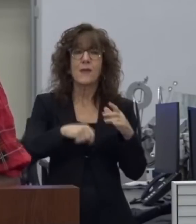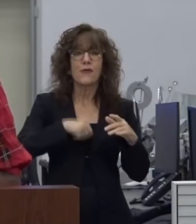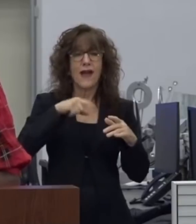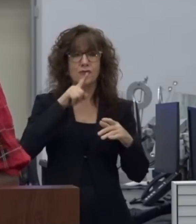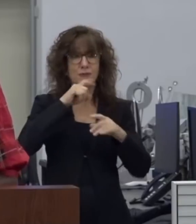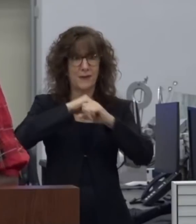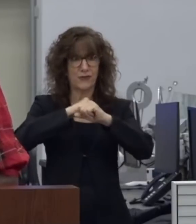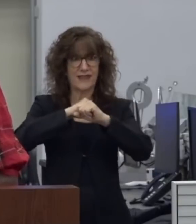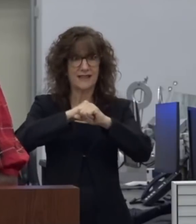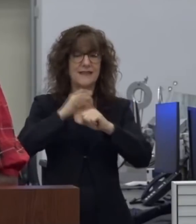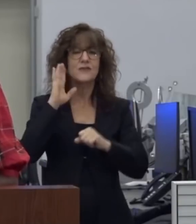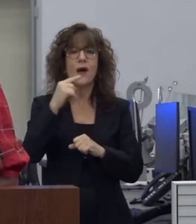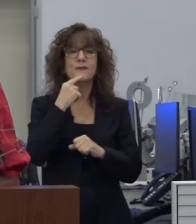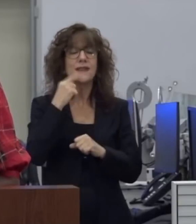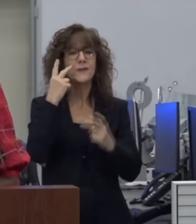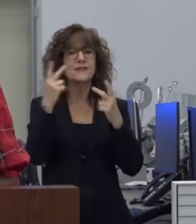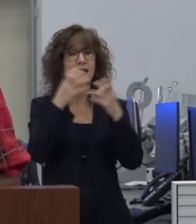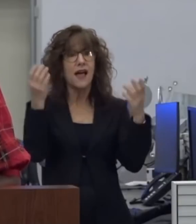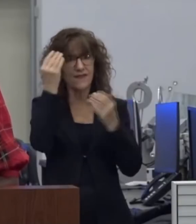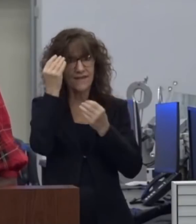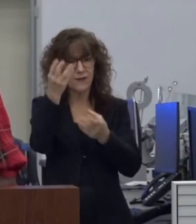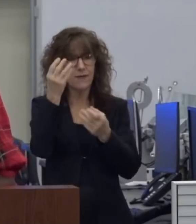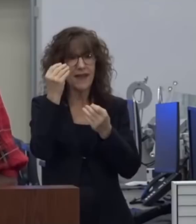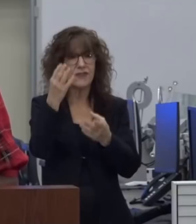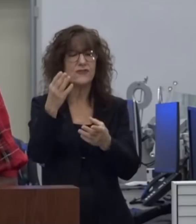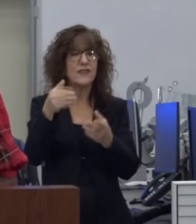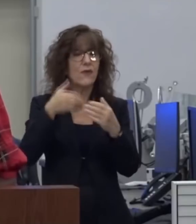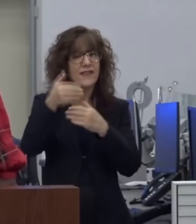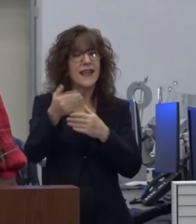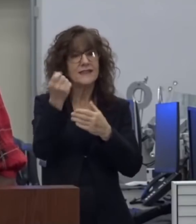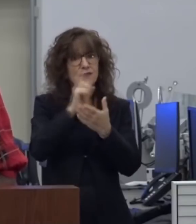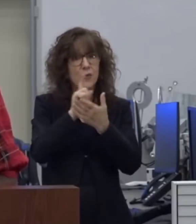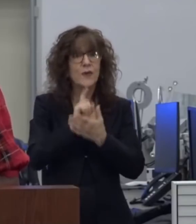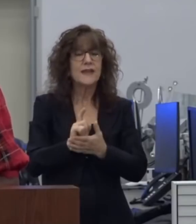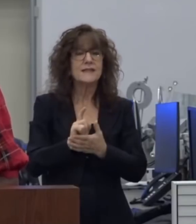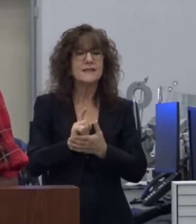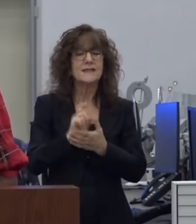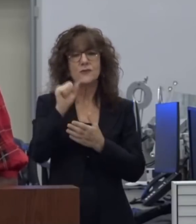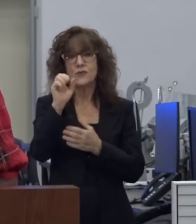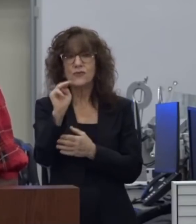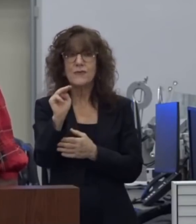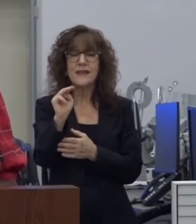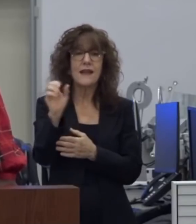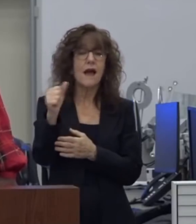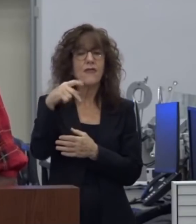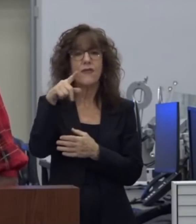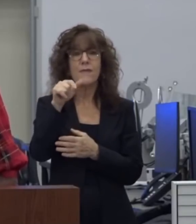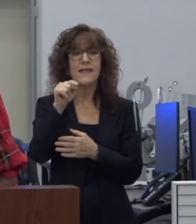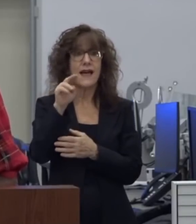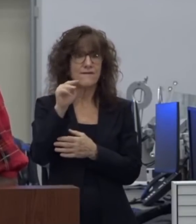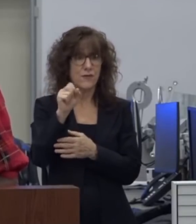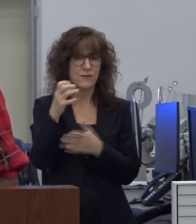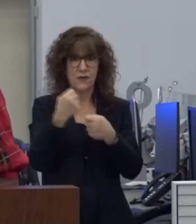So I will just say that you will see a lot of information come out over the next couple of weeks through social media and other platforms. We certainly want to